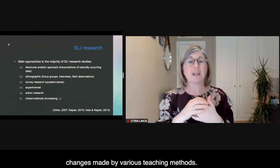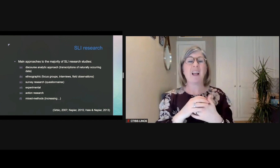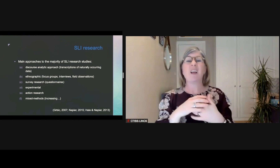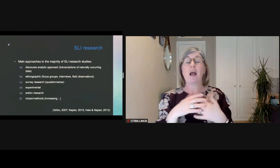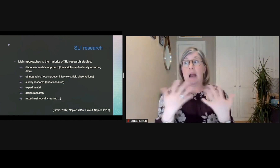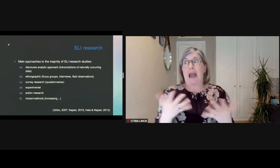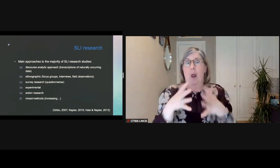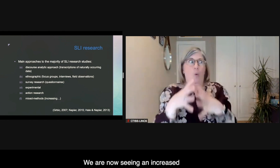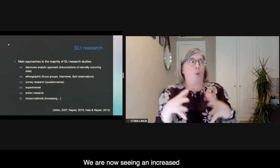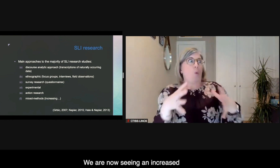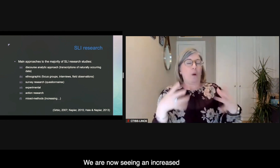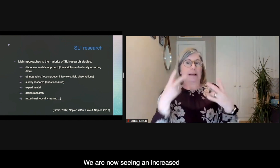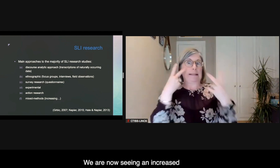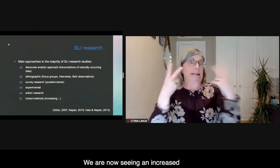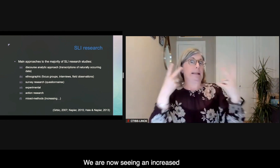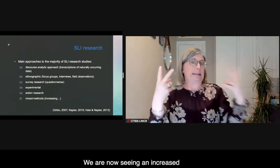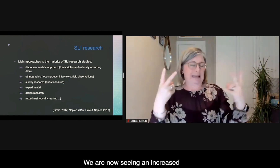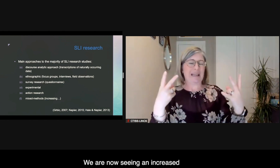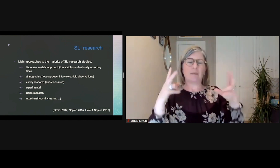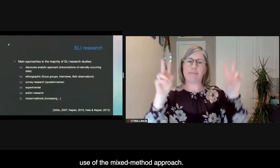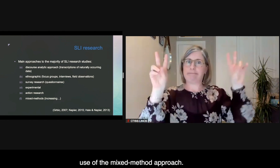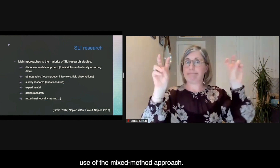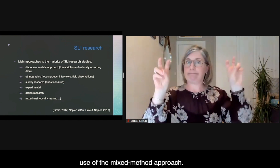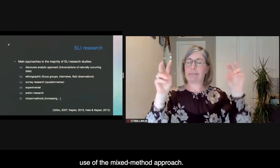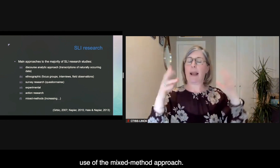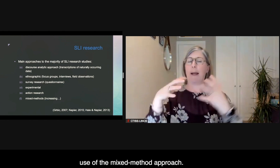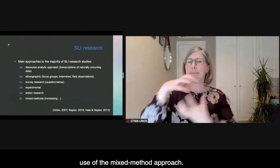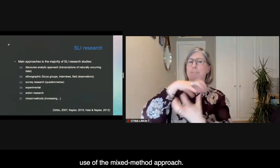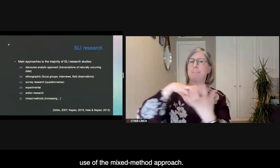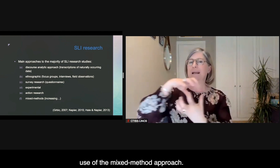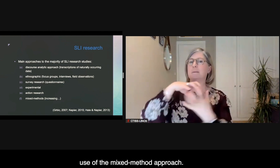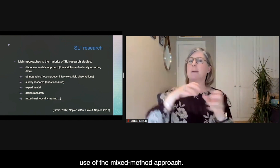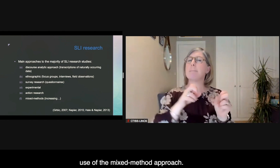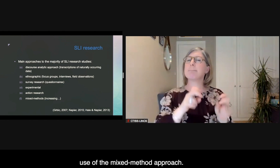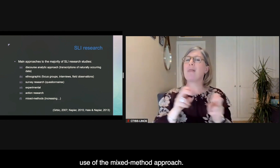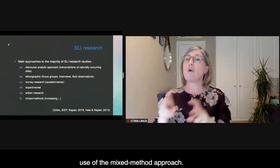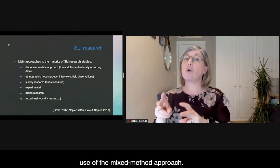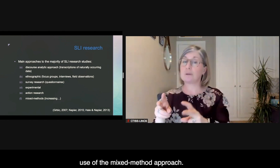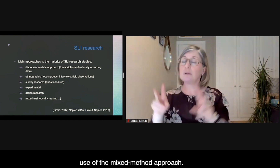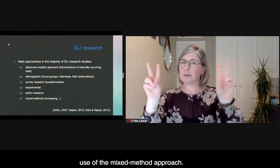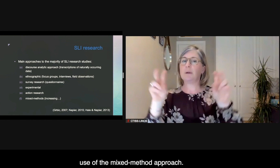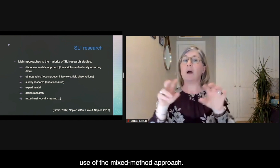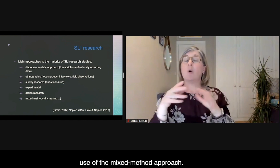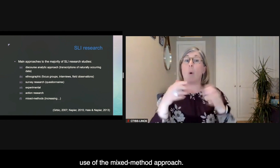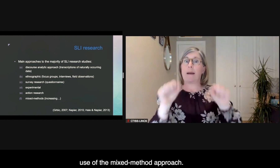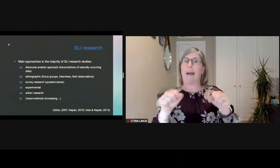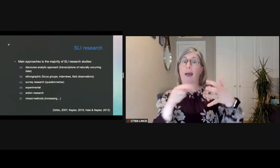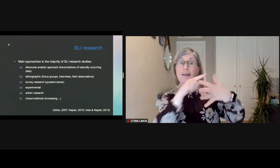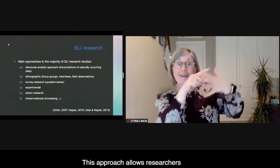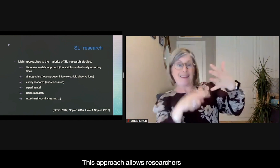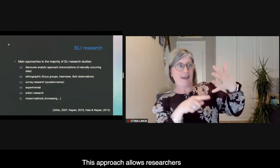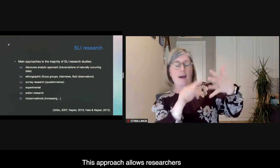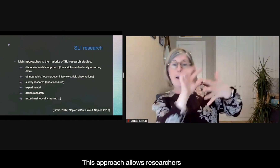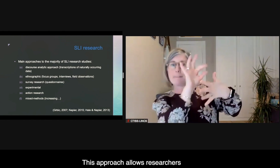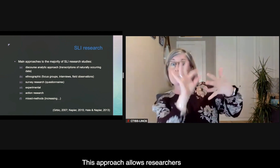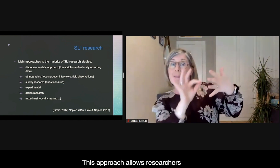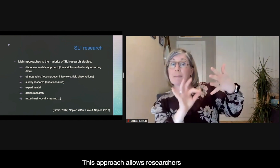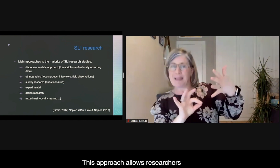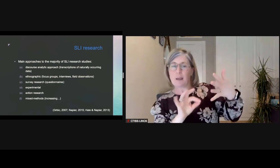teaching methods. We are now seeing an increased use of the mixed methods approach. This approach allows researchers